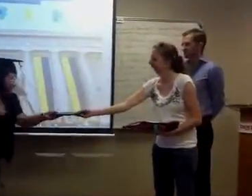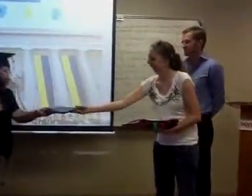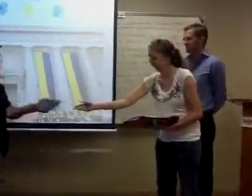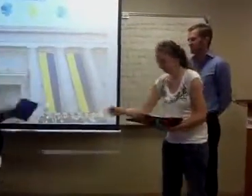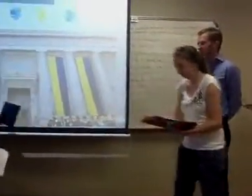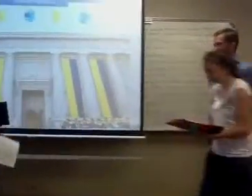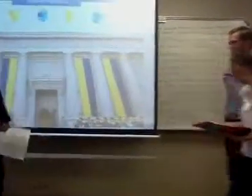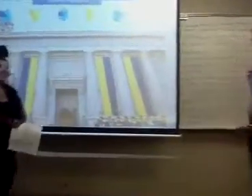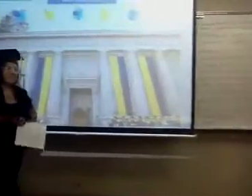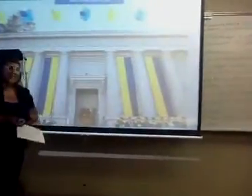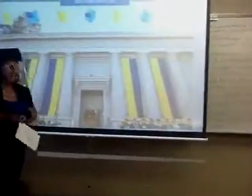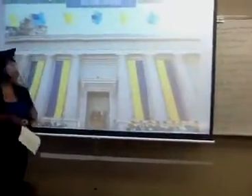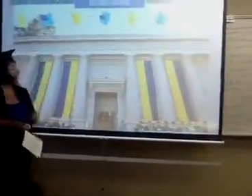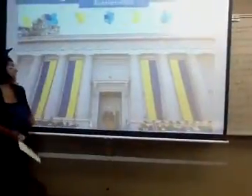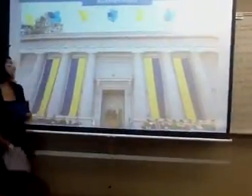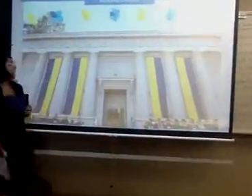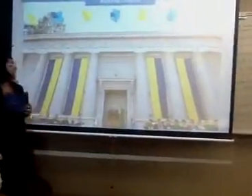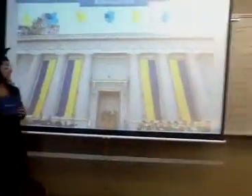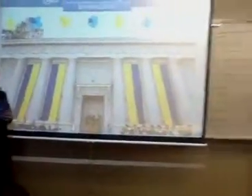Thank you.